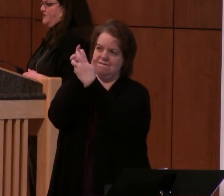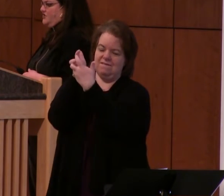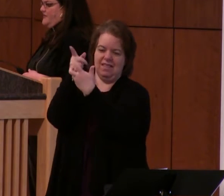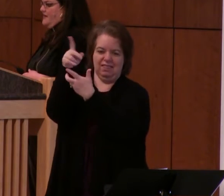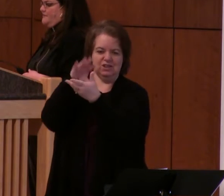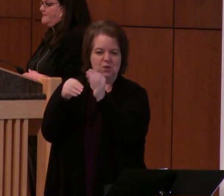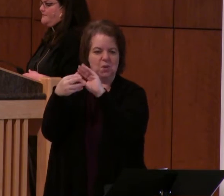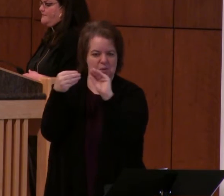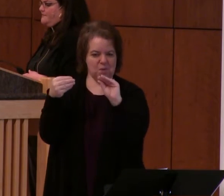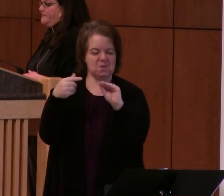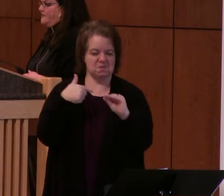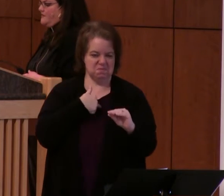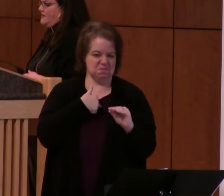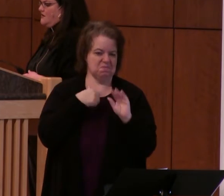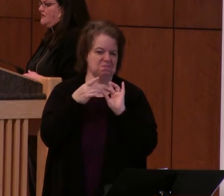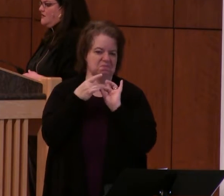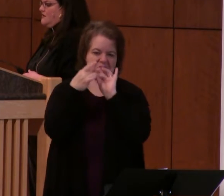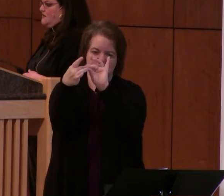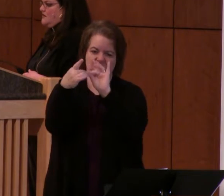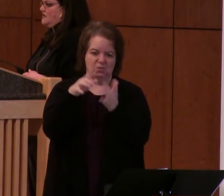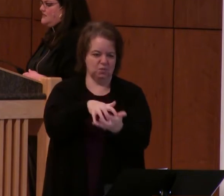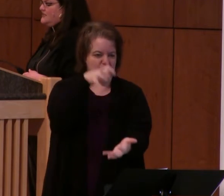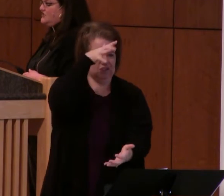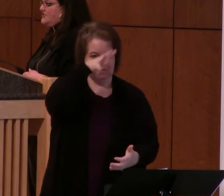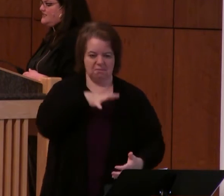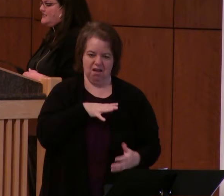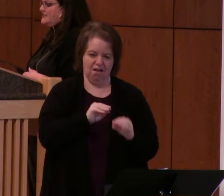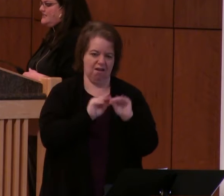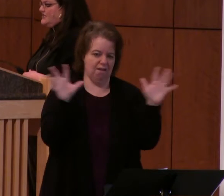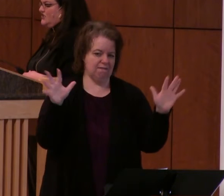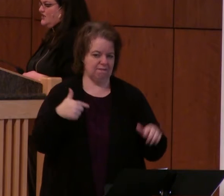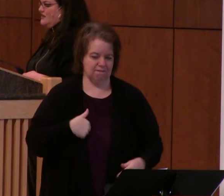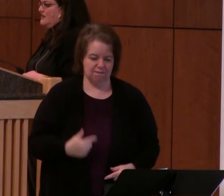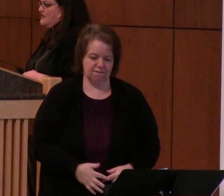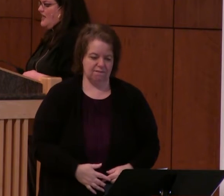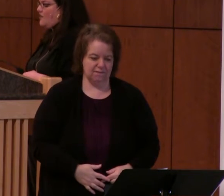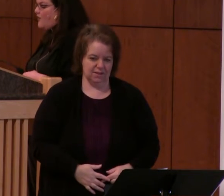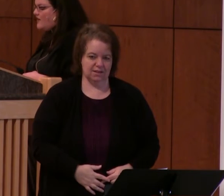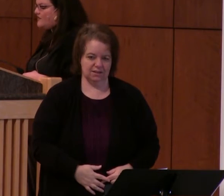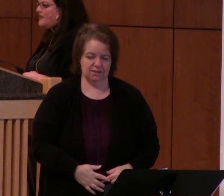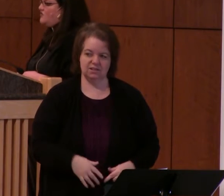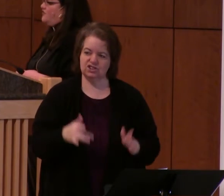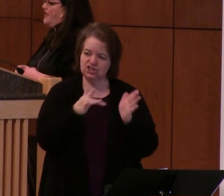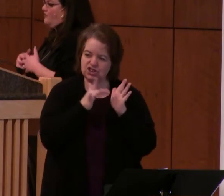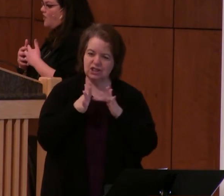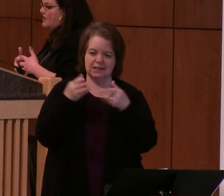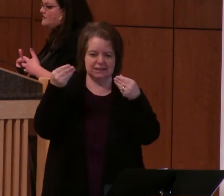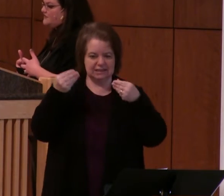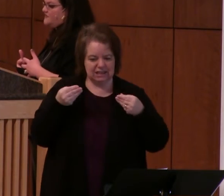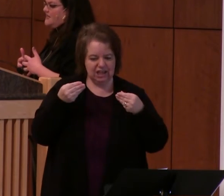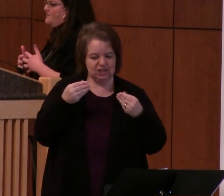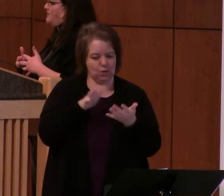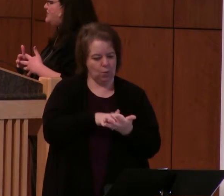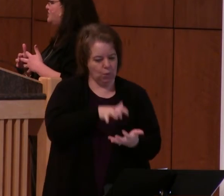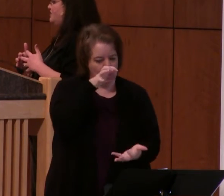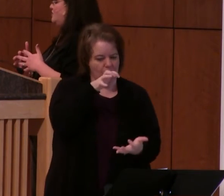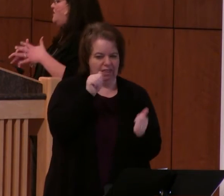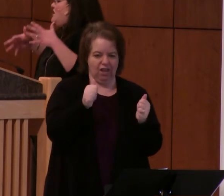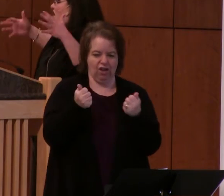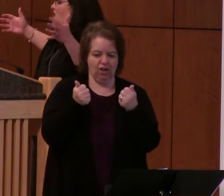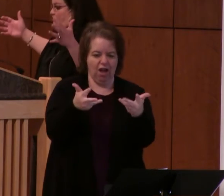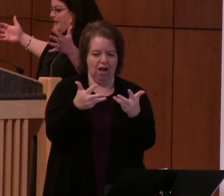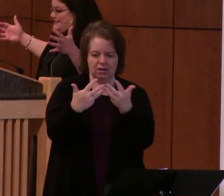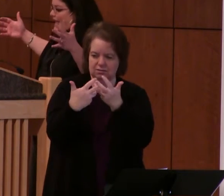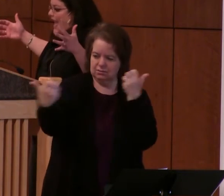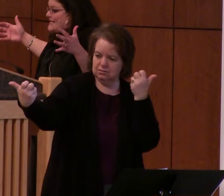identify with the rich man. And since Jesus is teaching how wealth can create walls of separation